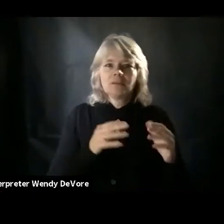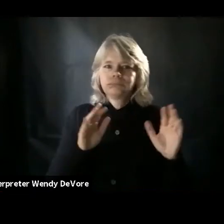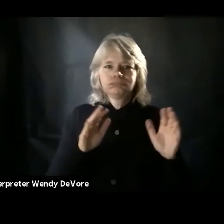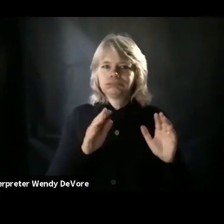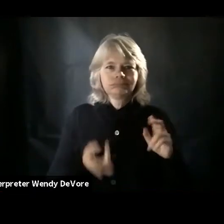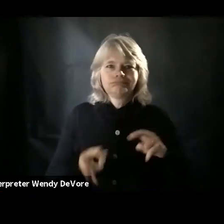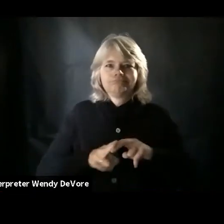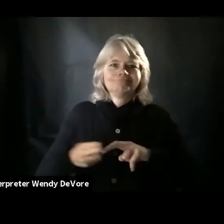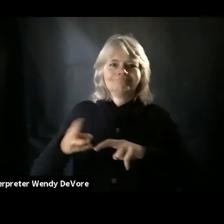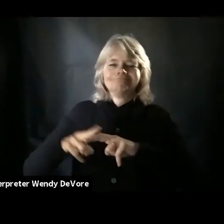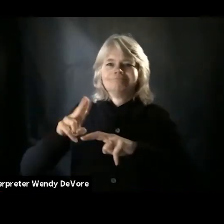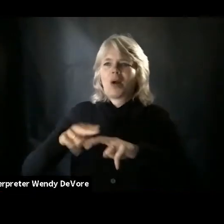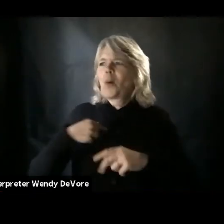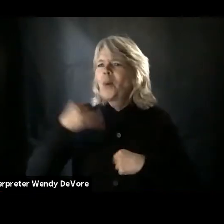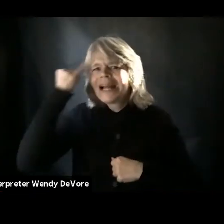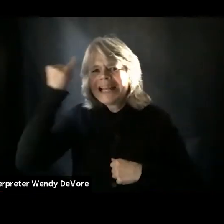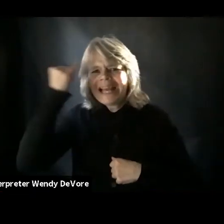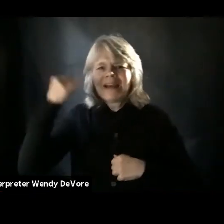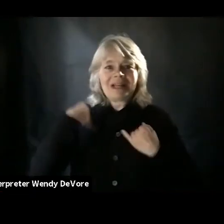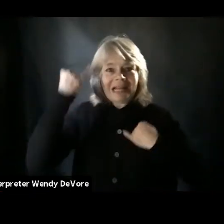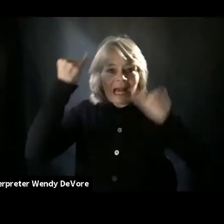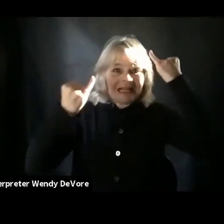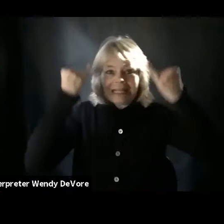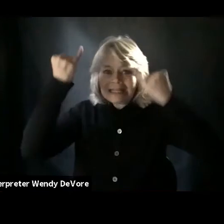what ifs and the things you could worry about.